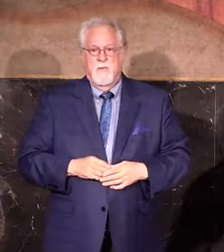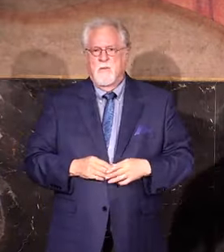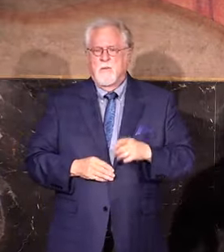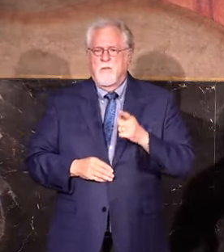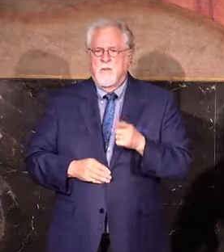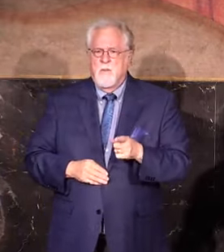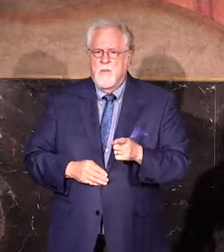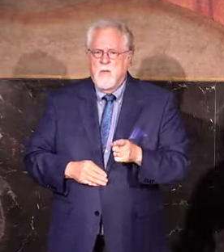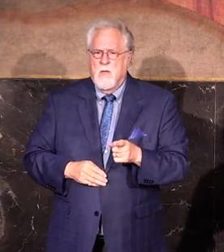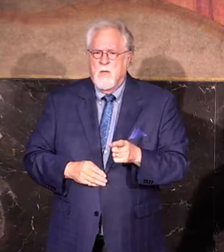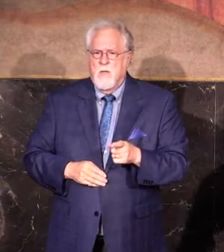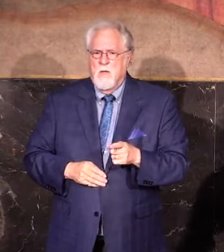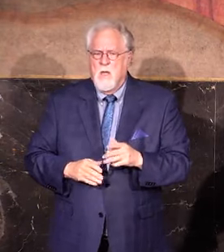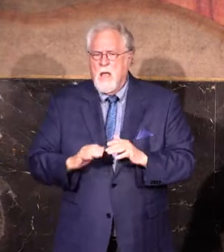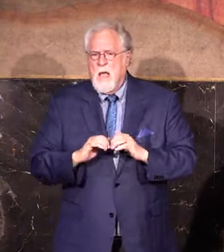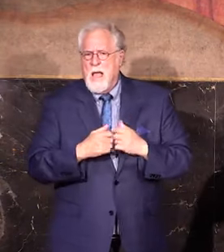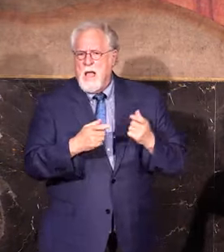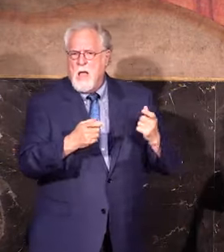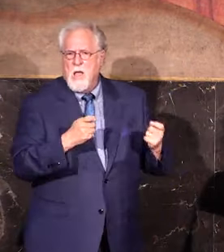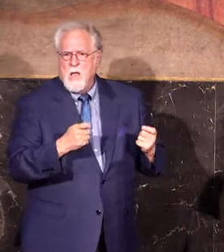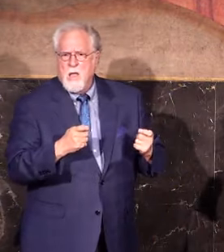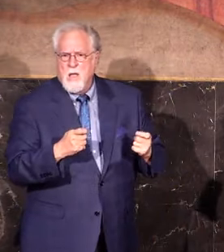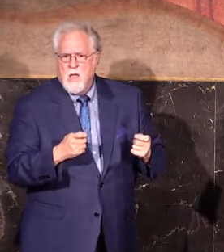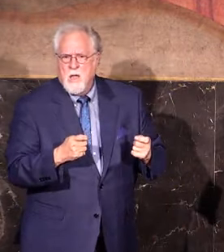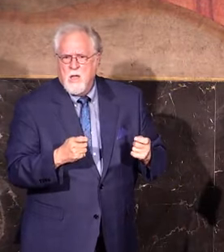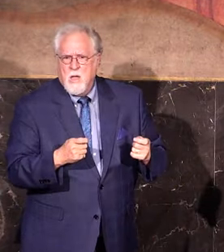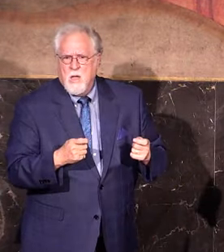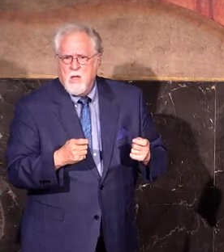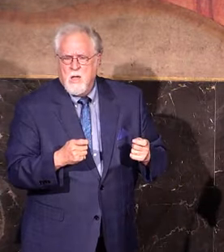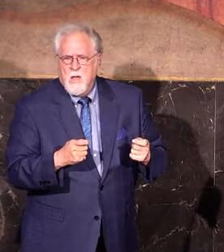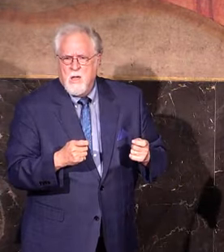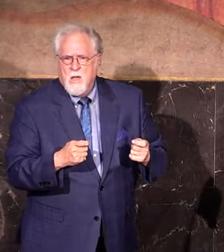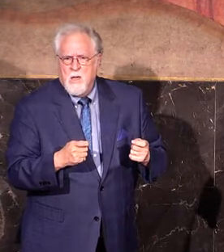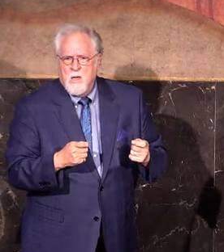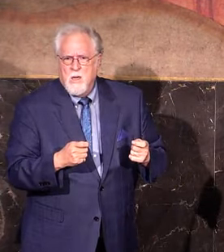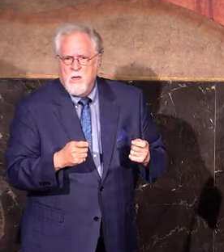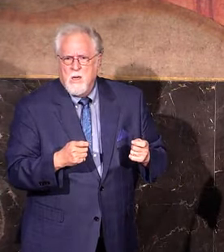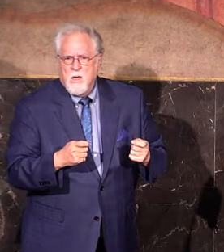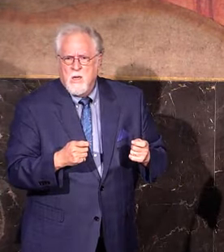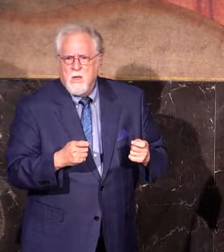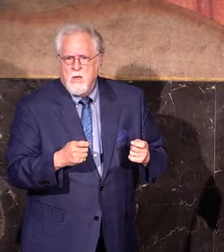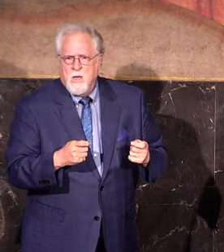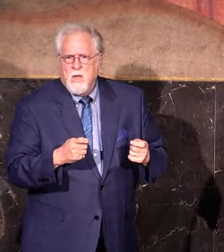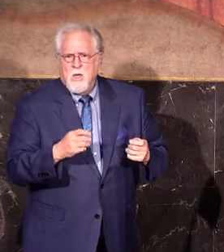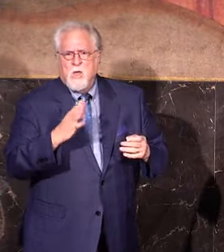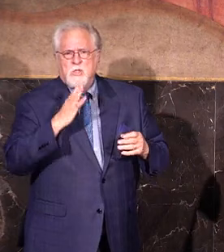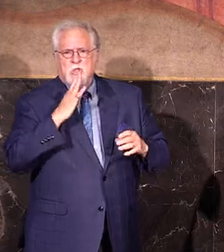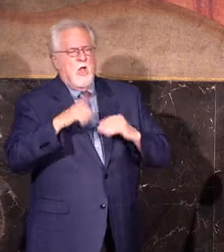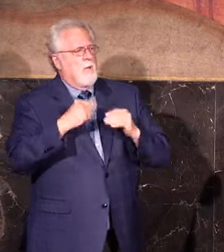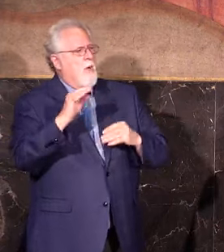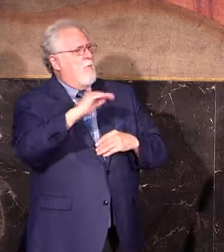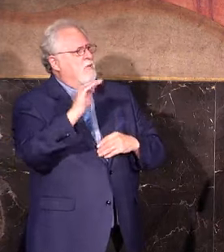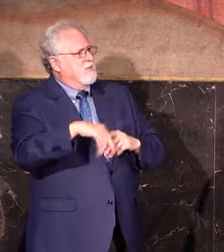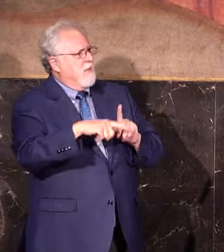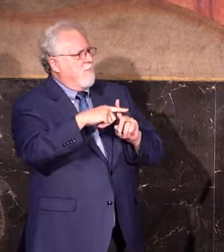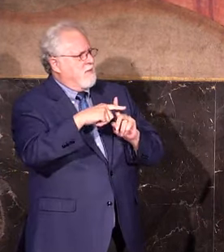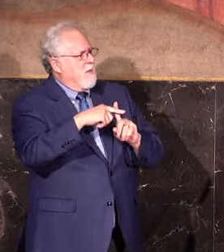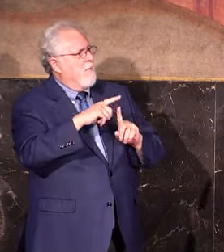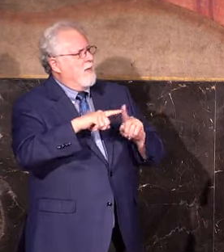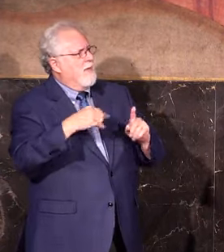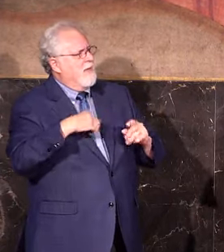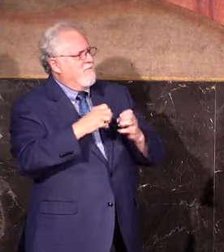point, how are you guys handling addition move towards phase two? You talked about this idea of percent positivity of the test. Yep. But if we're going to